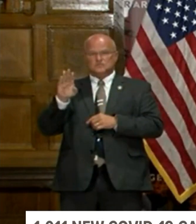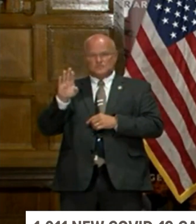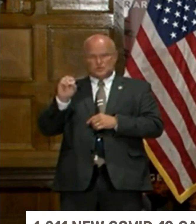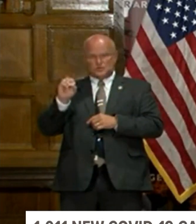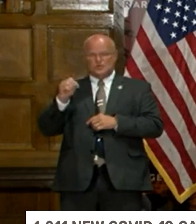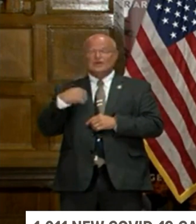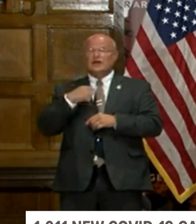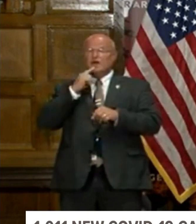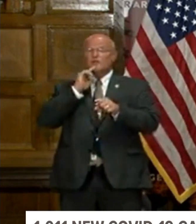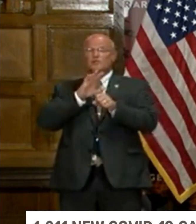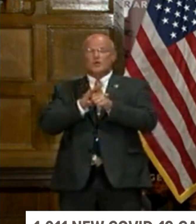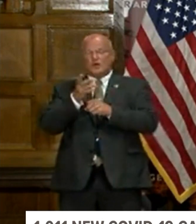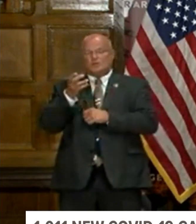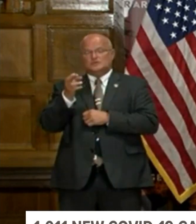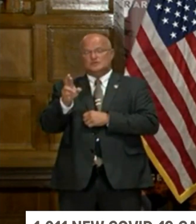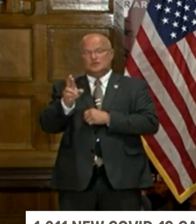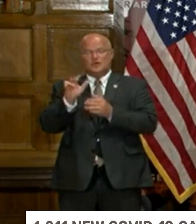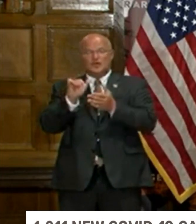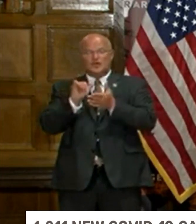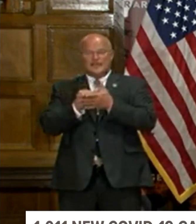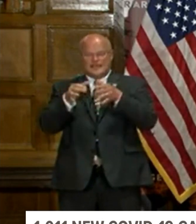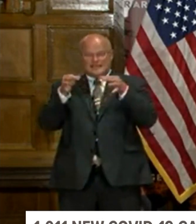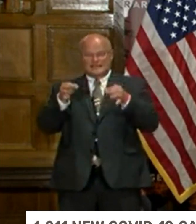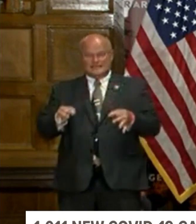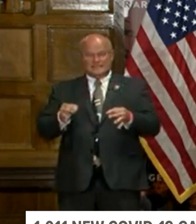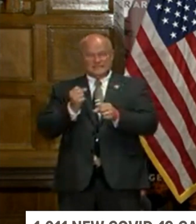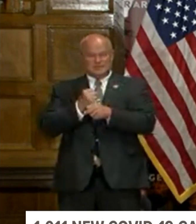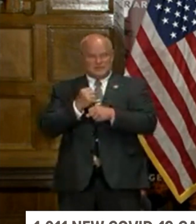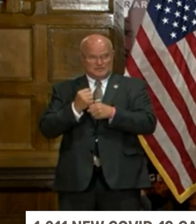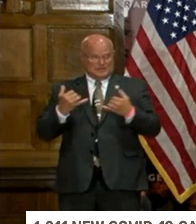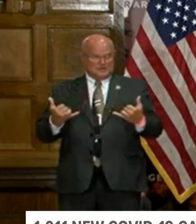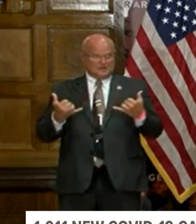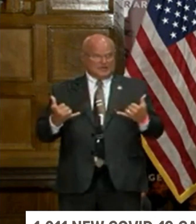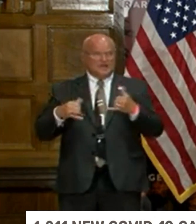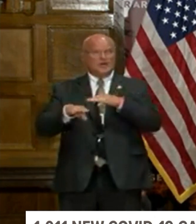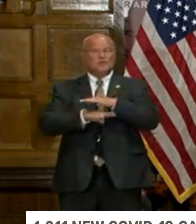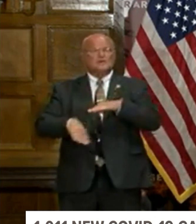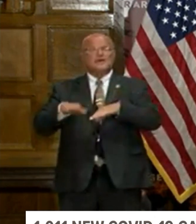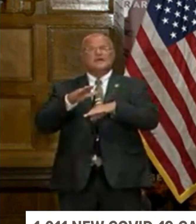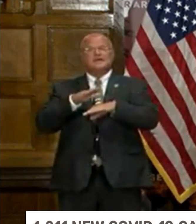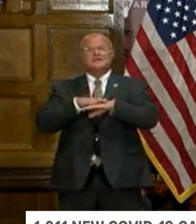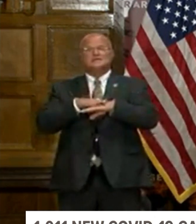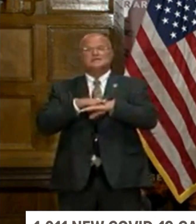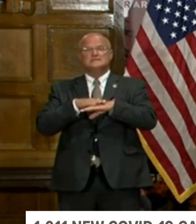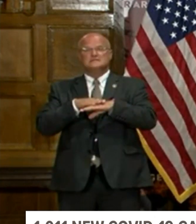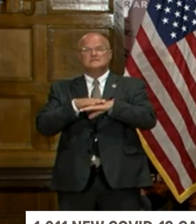her that the decisions that are being made are based upon